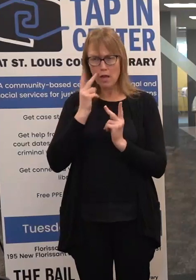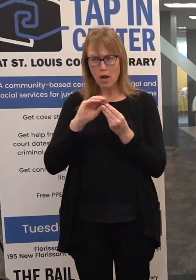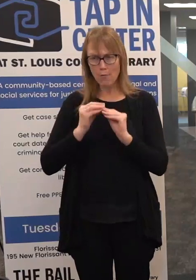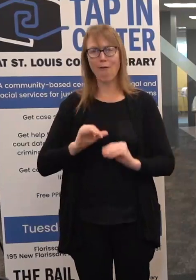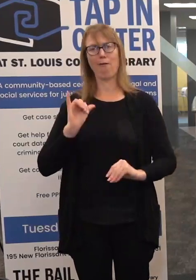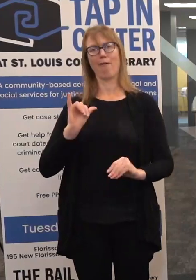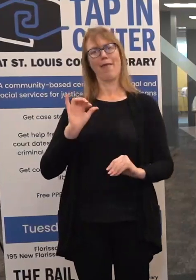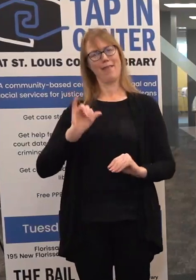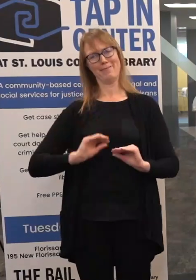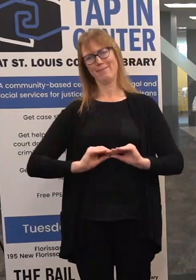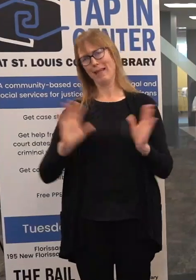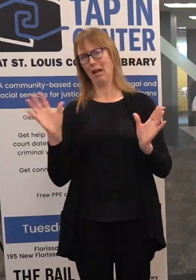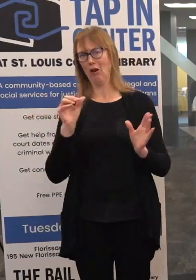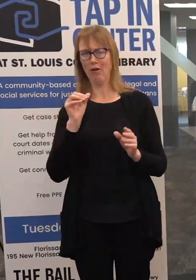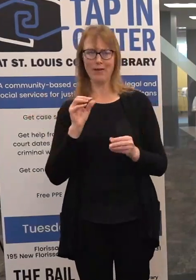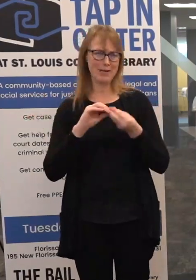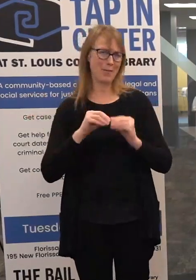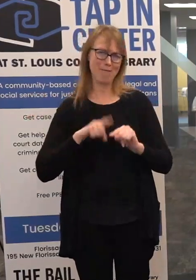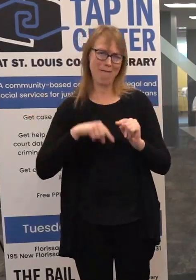you. Thanks, Will.